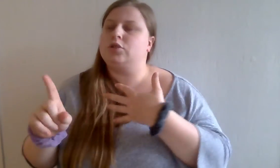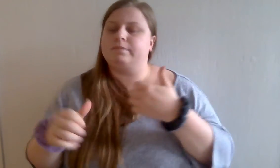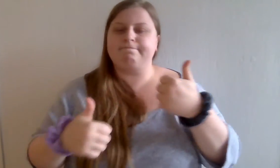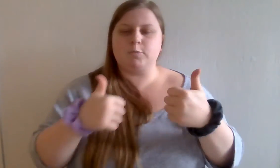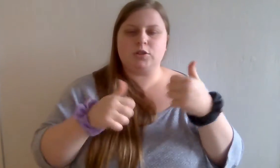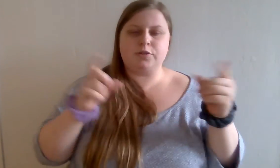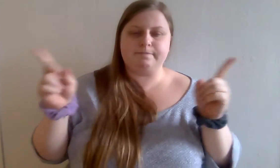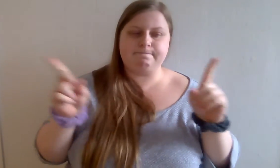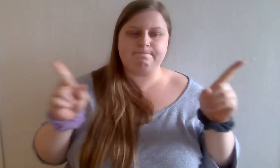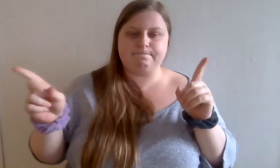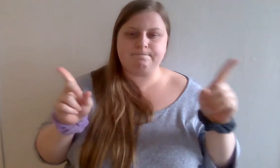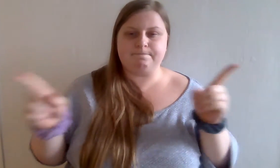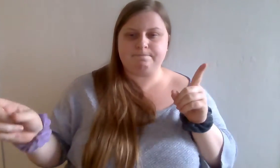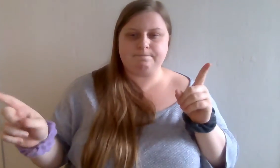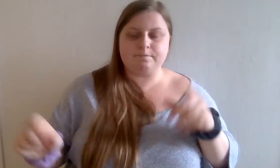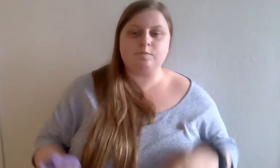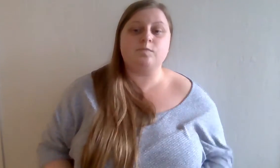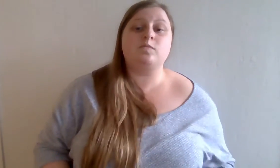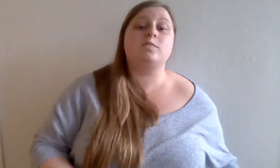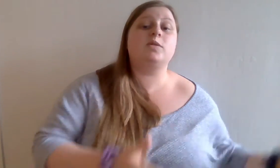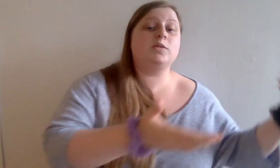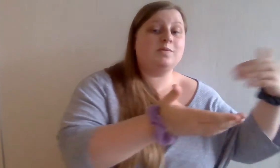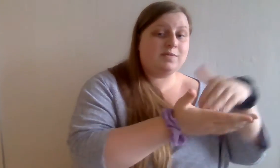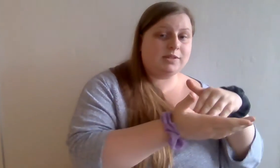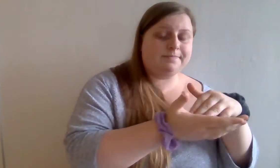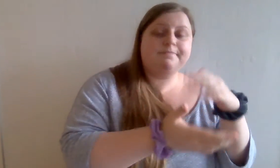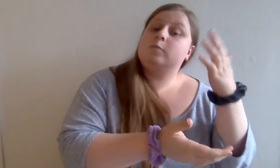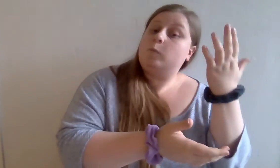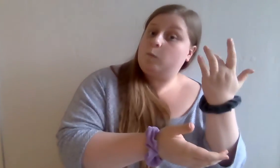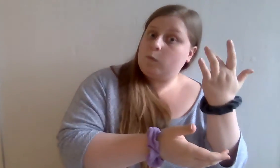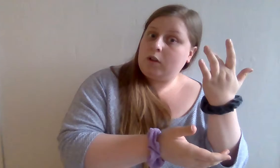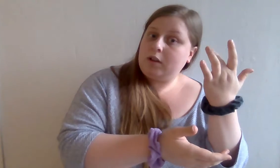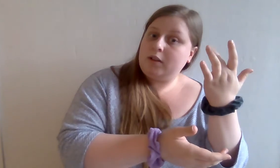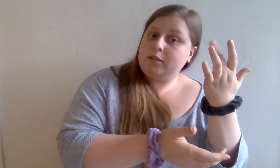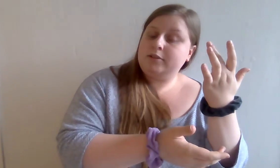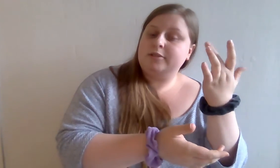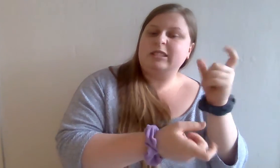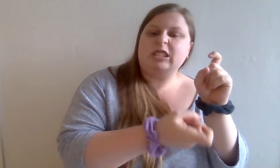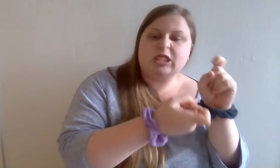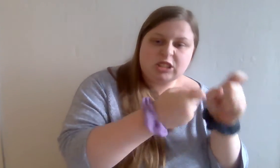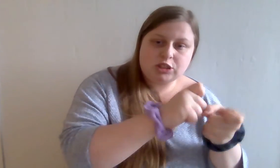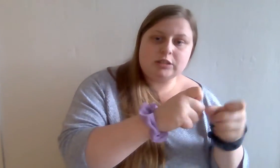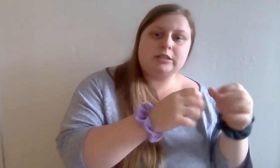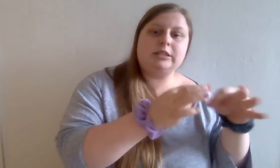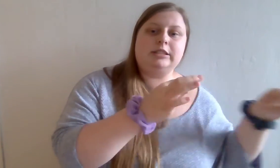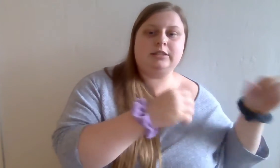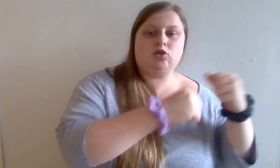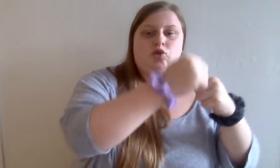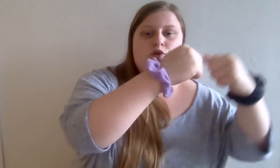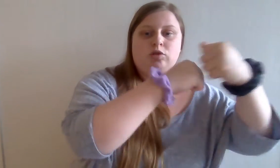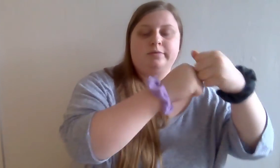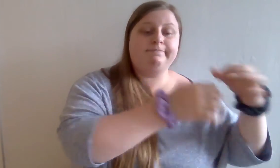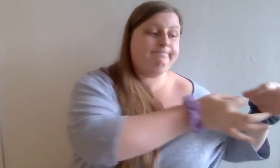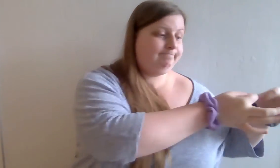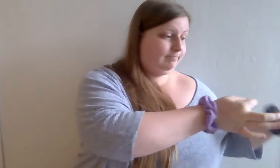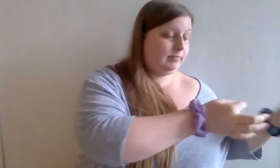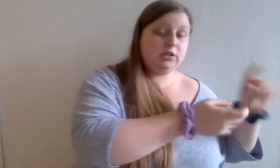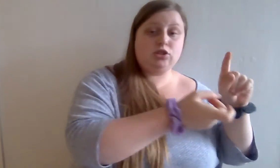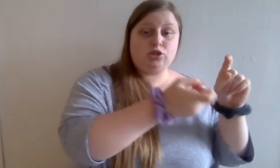Is that a recast or expansion? It's a recast because the adult changed the sentence structure